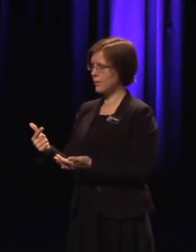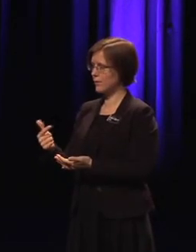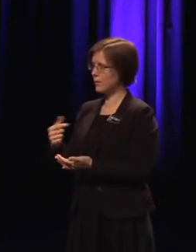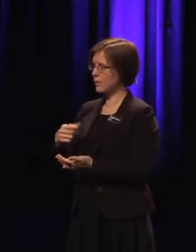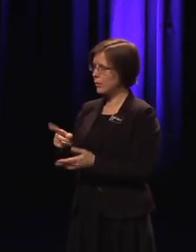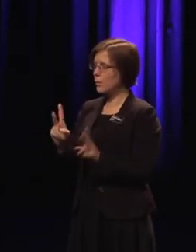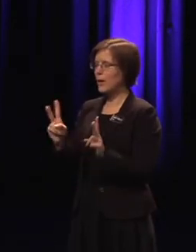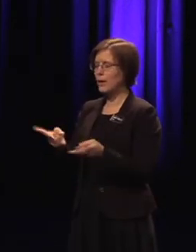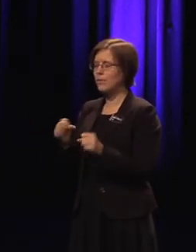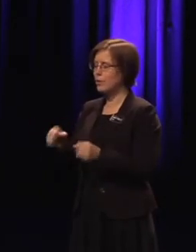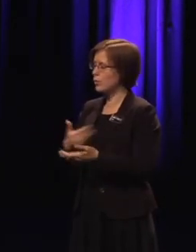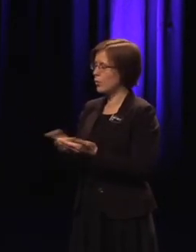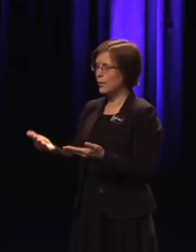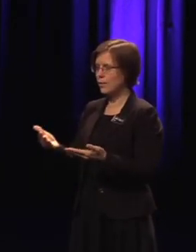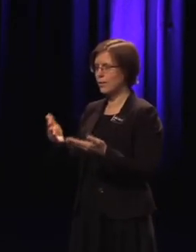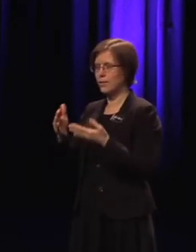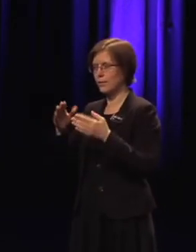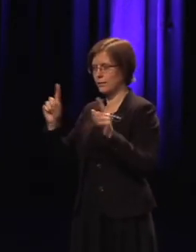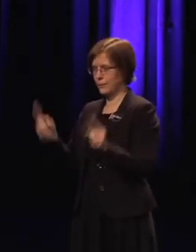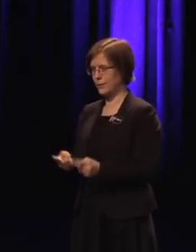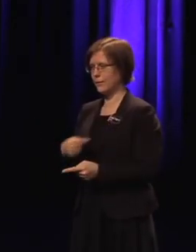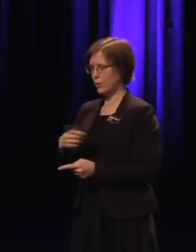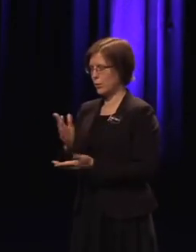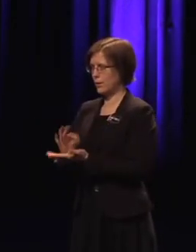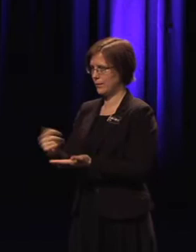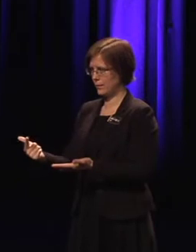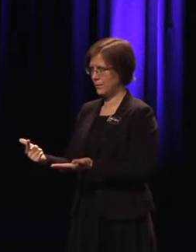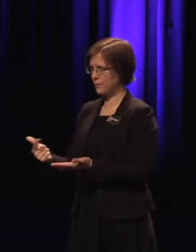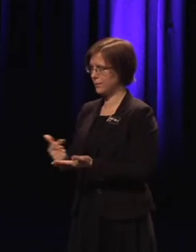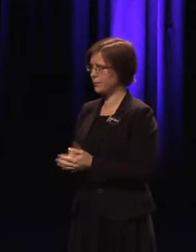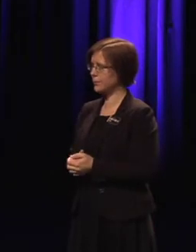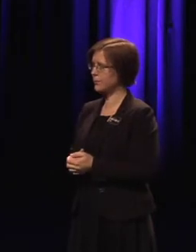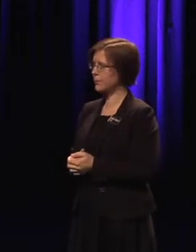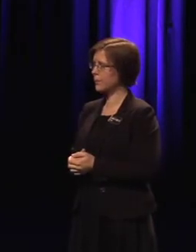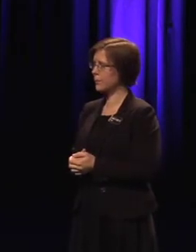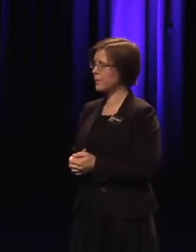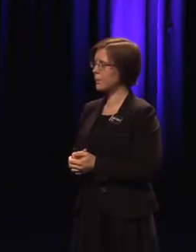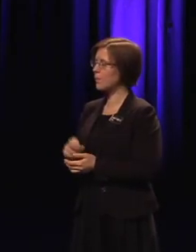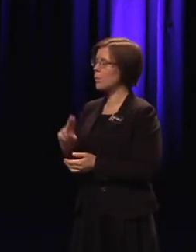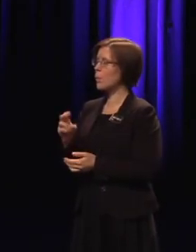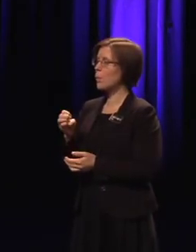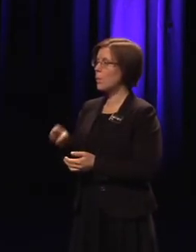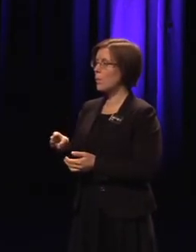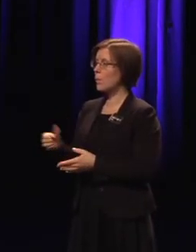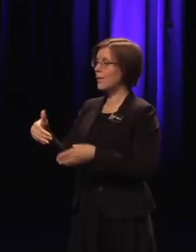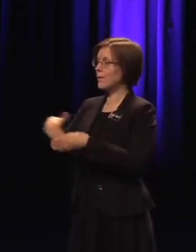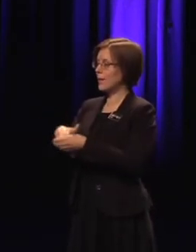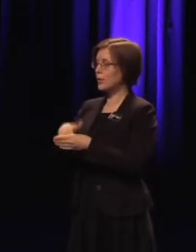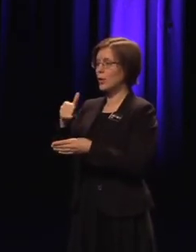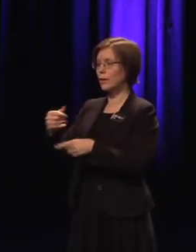to undermine them. Now, put simply, participatory development is